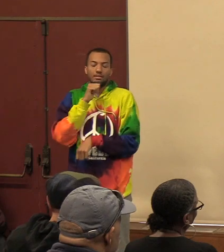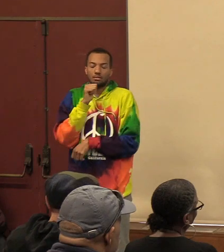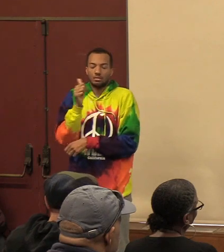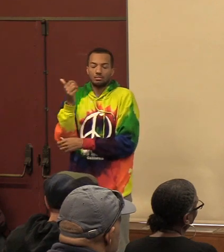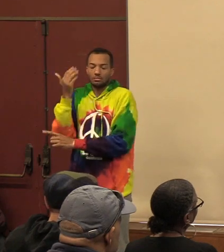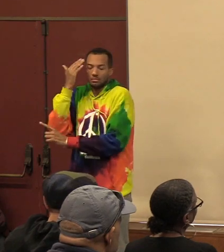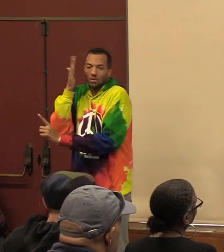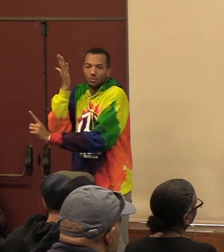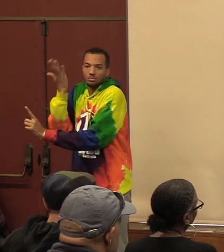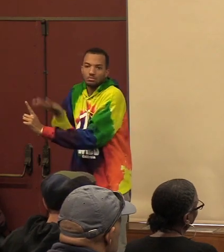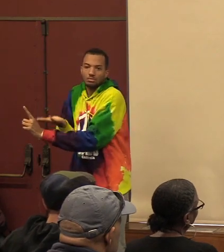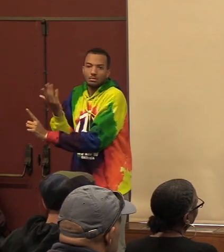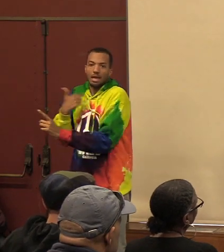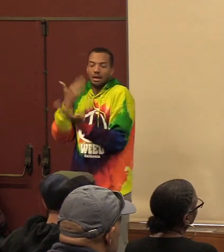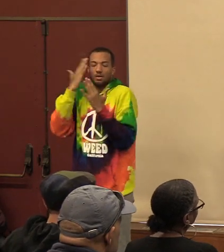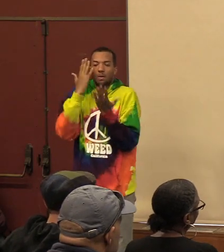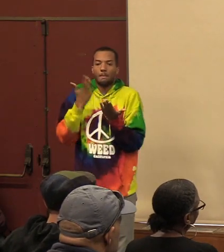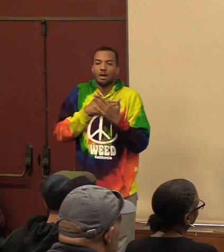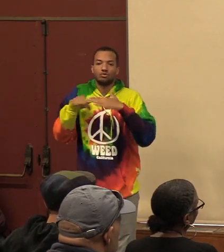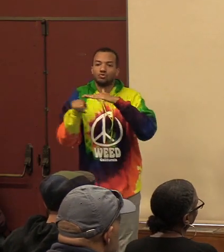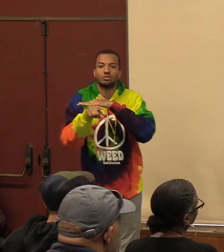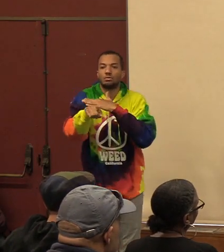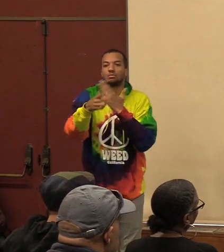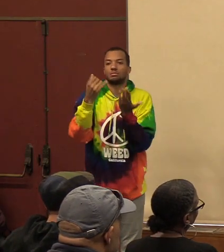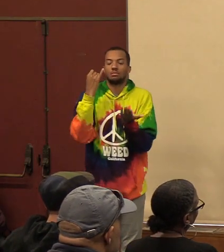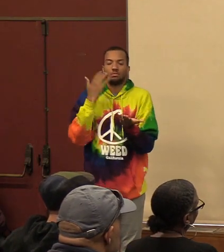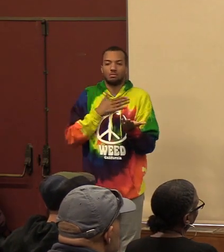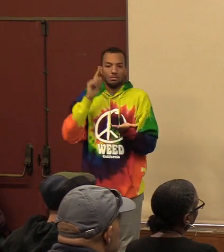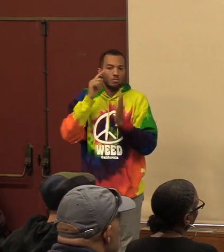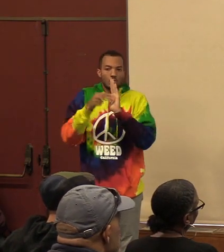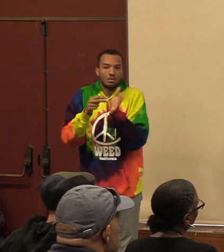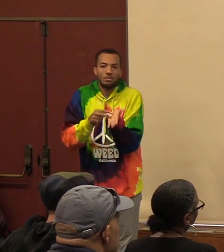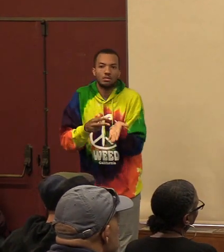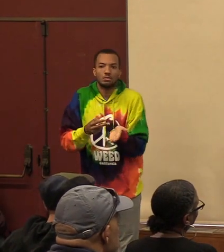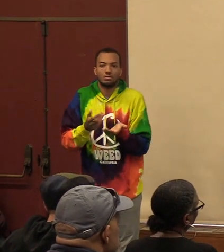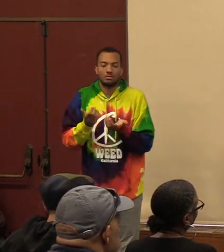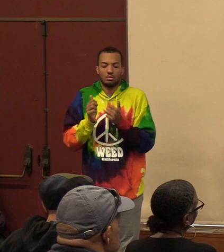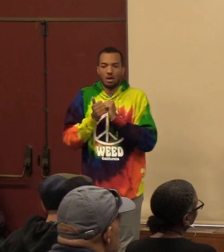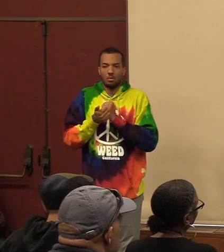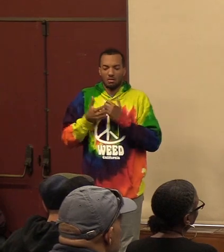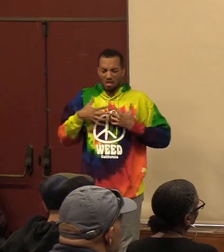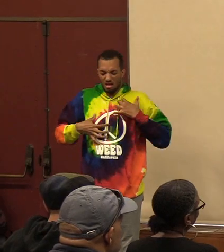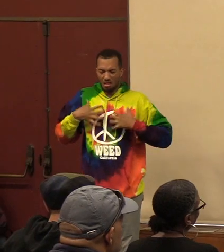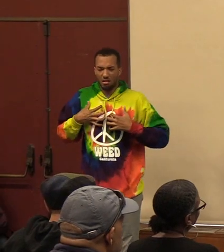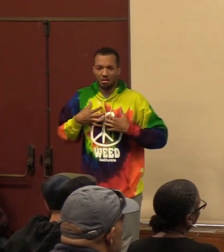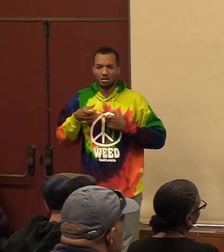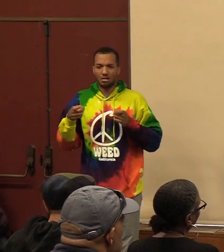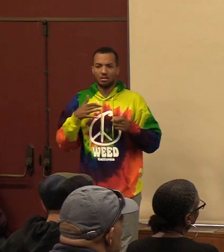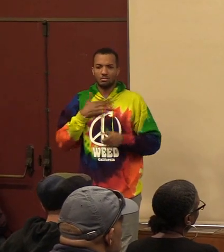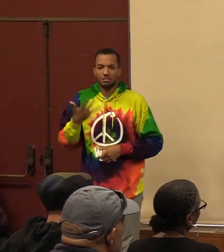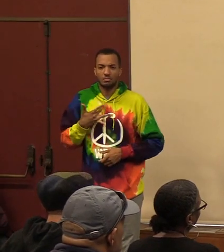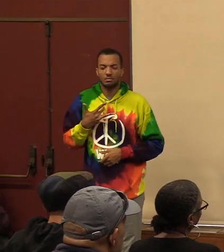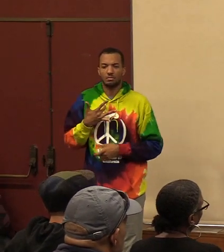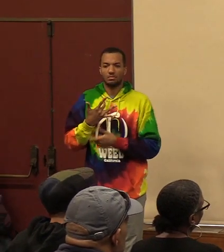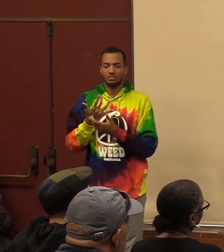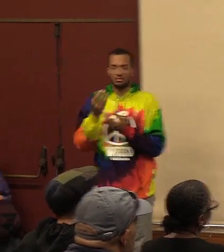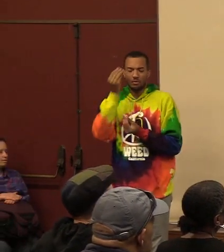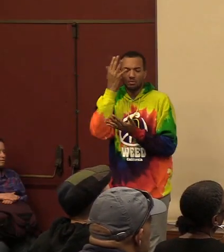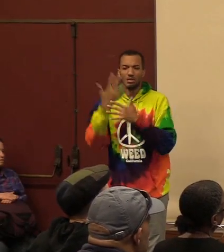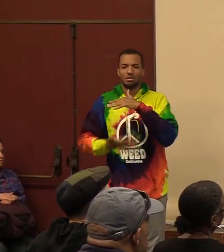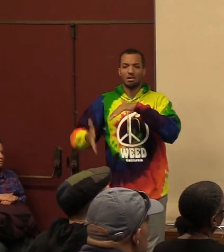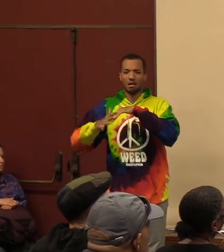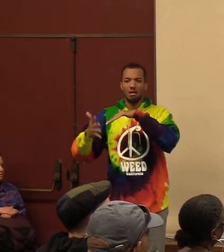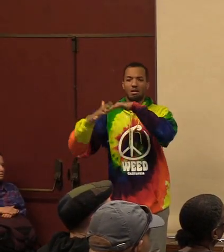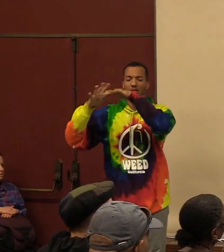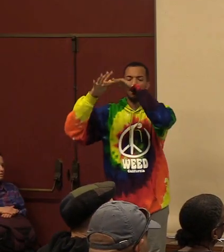was going. I did not know what I was going to do with the way that I felt. And so then when I gained all this information and